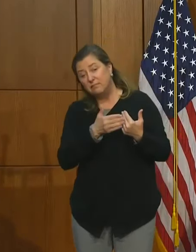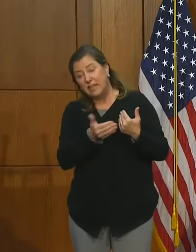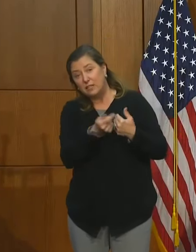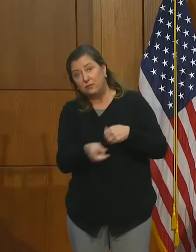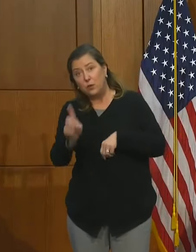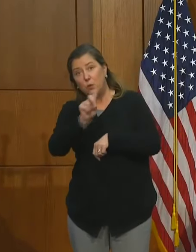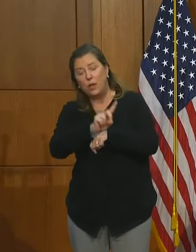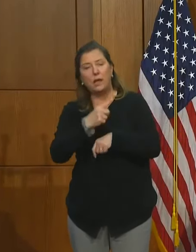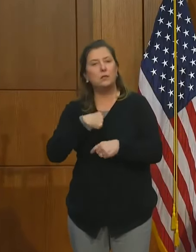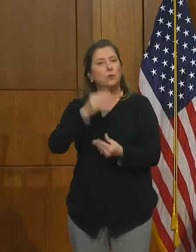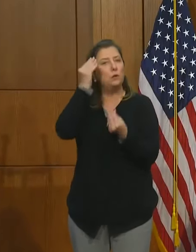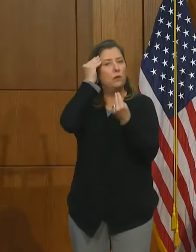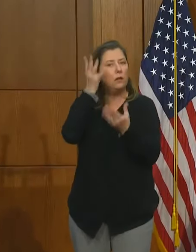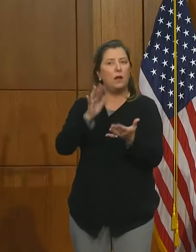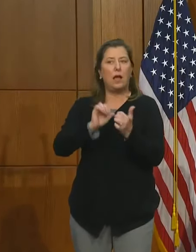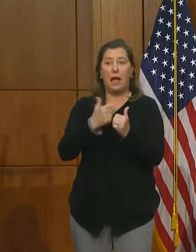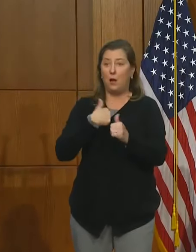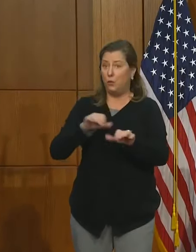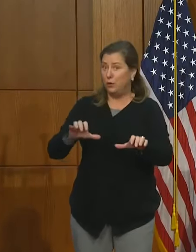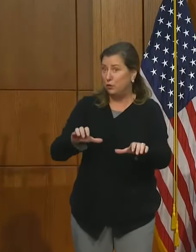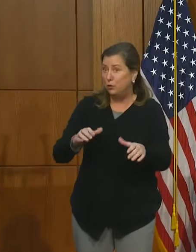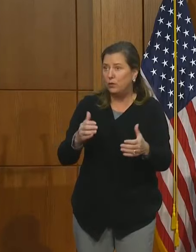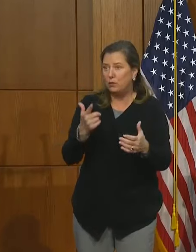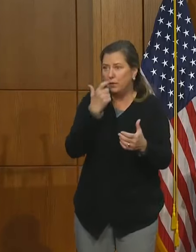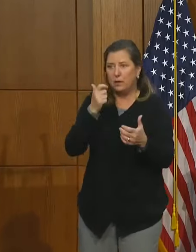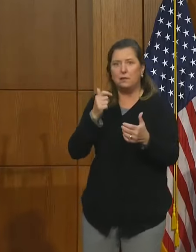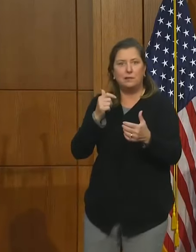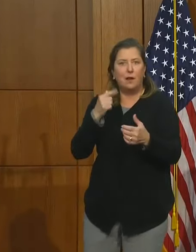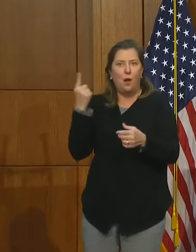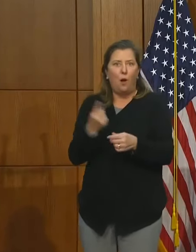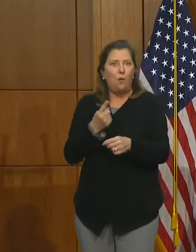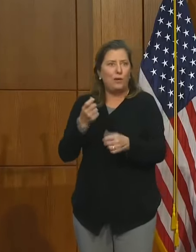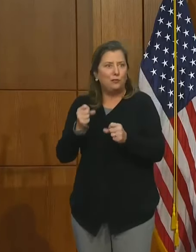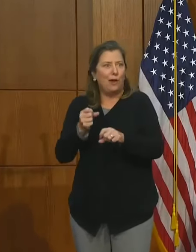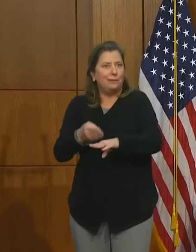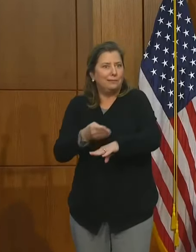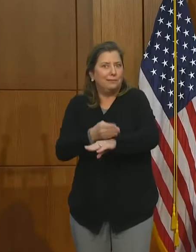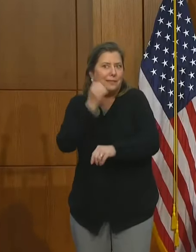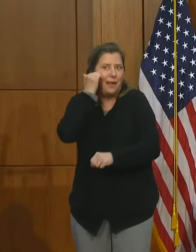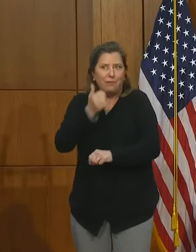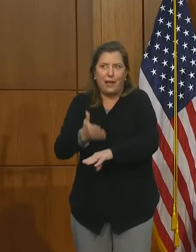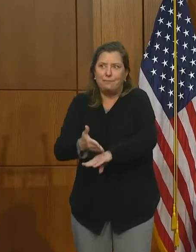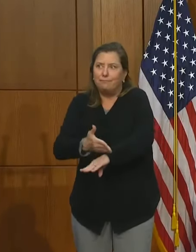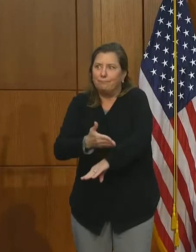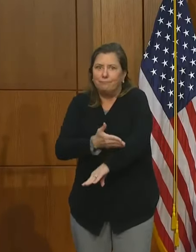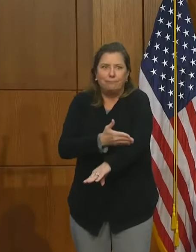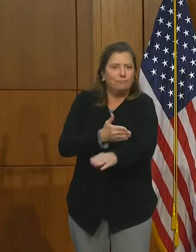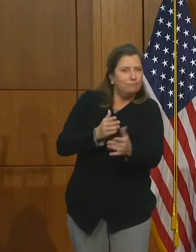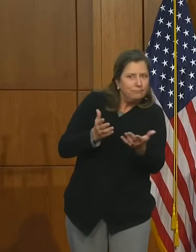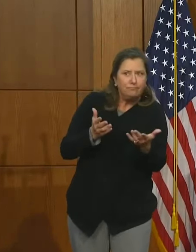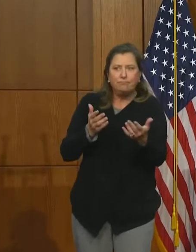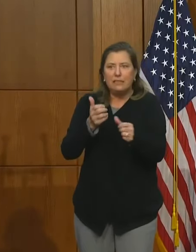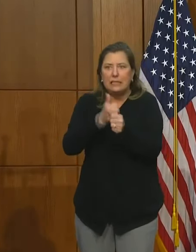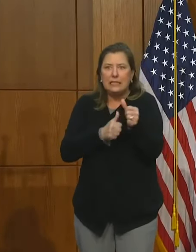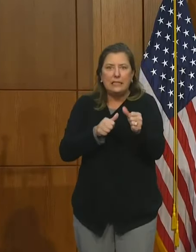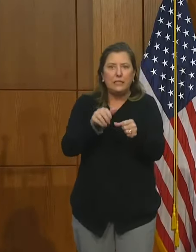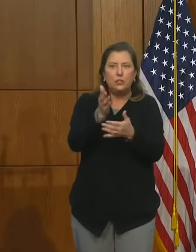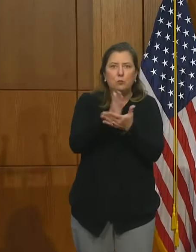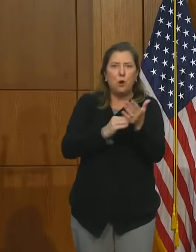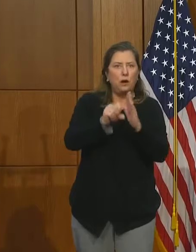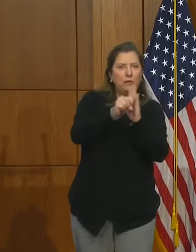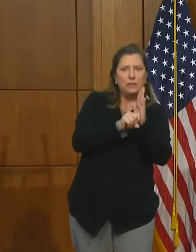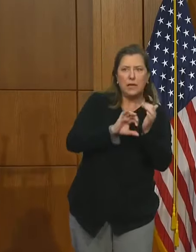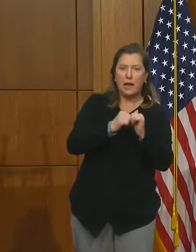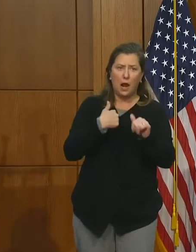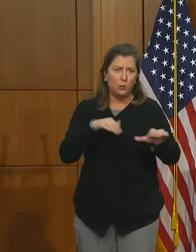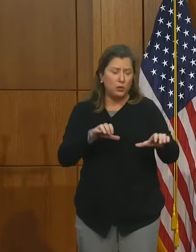able to share with you how we're doing, because it's all continuous quality improvement, right, for all of us. How are we doing in every district? So we know